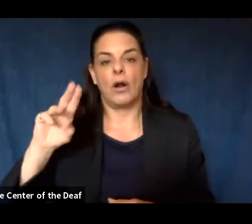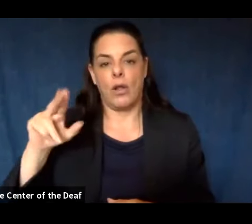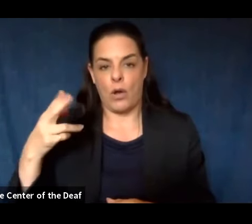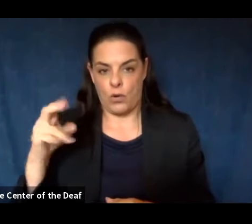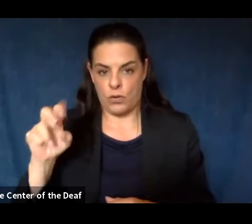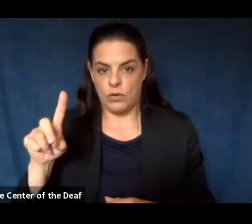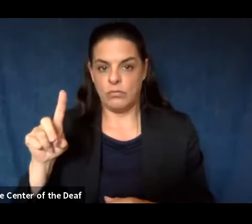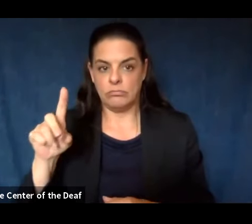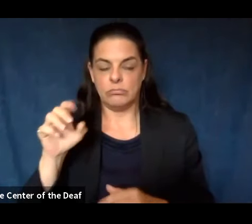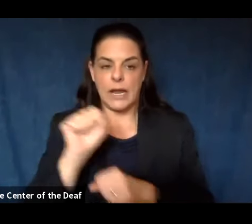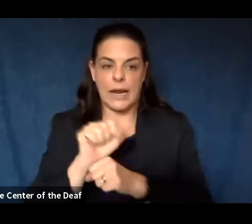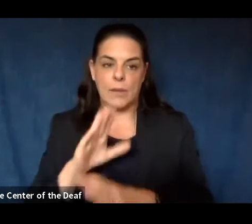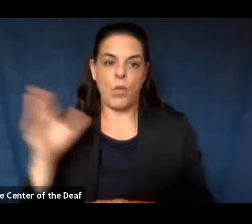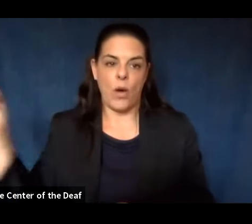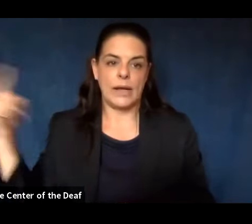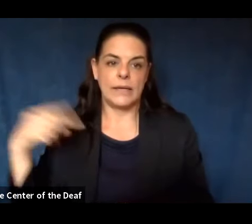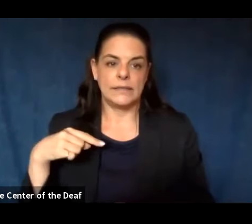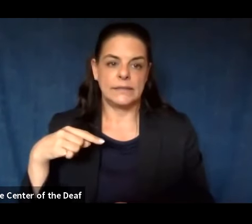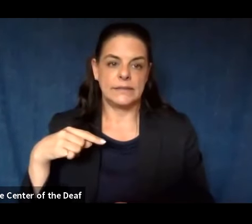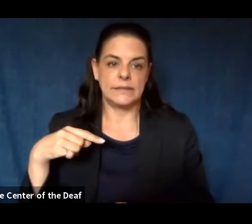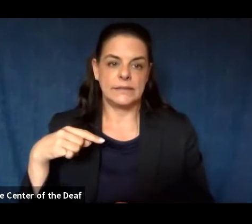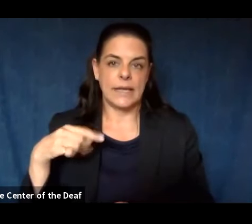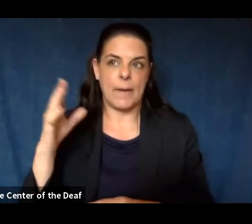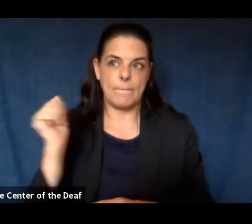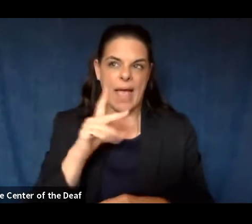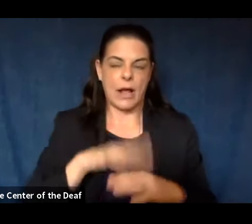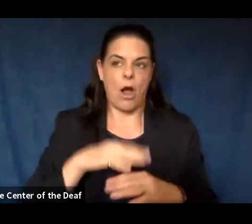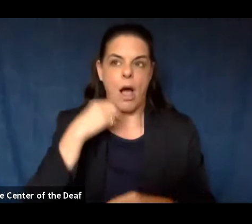back on the 6th,